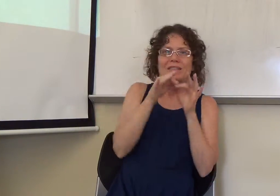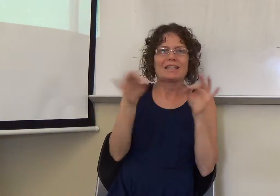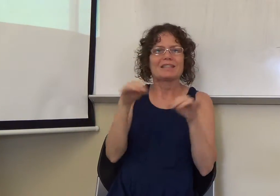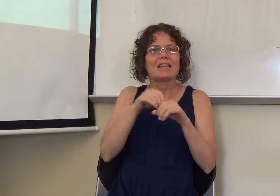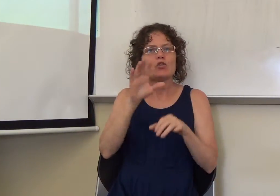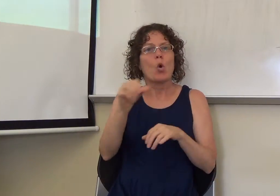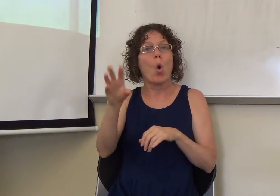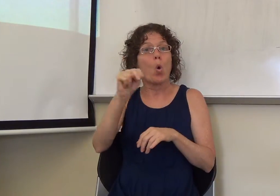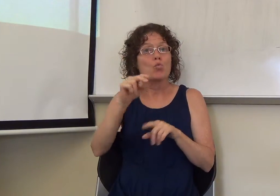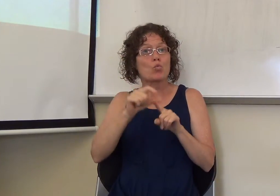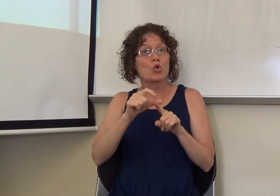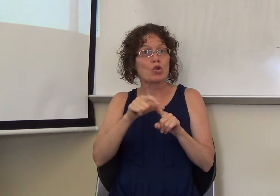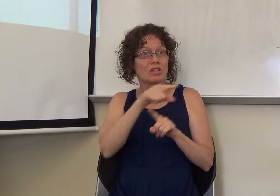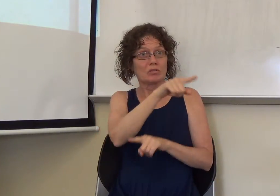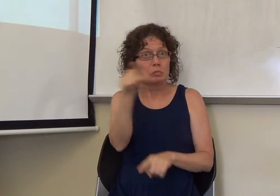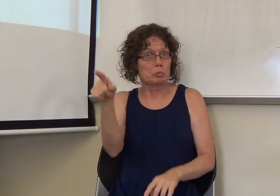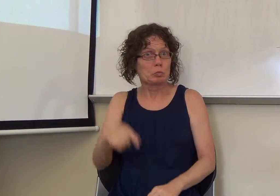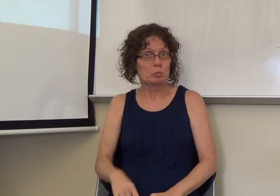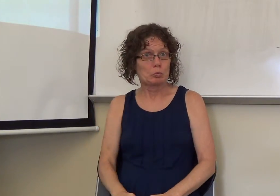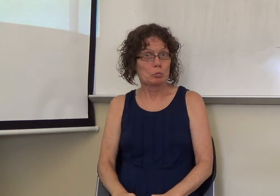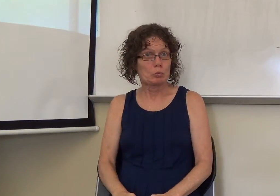words? Briefly.